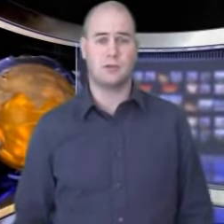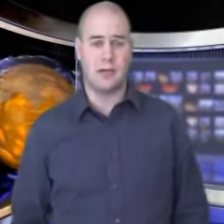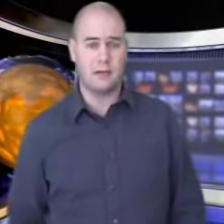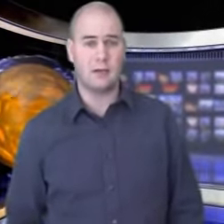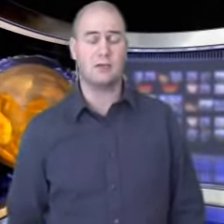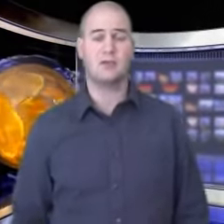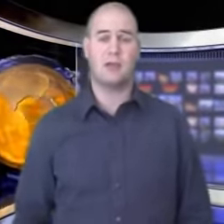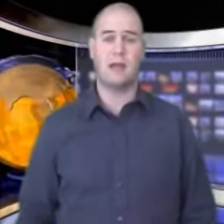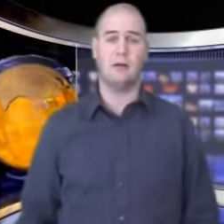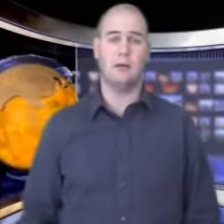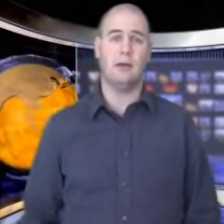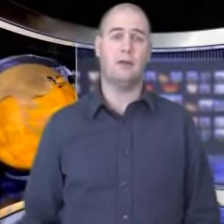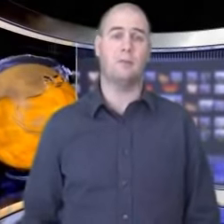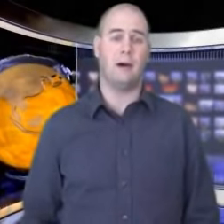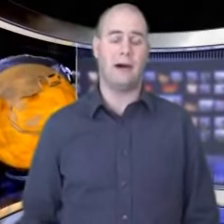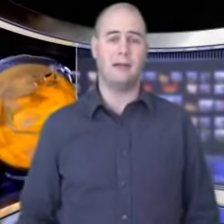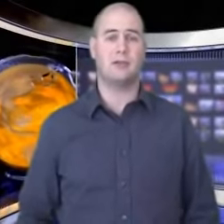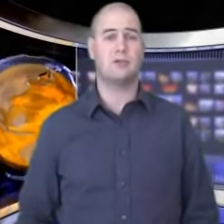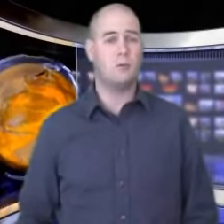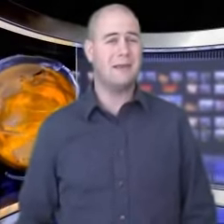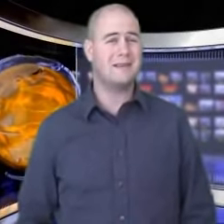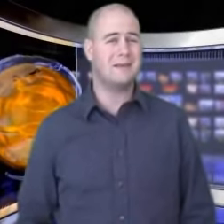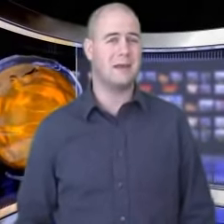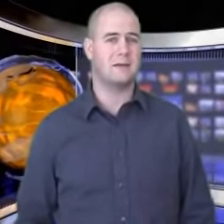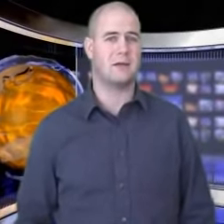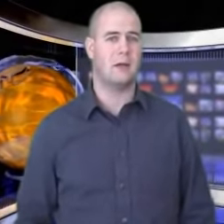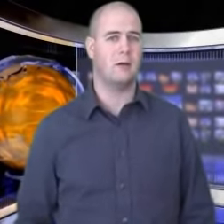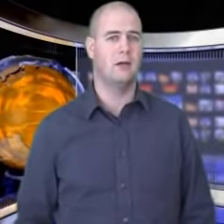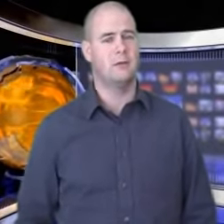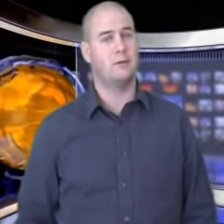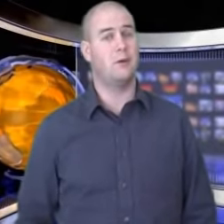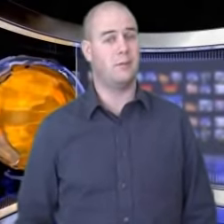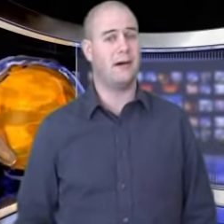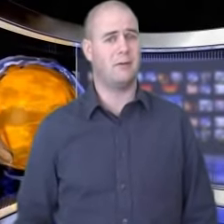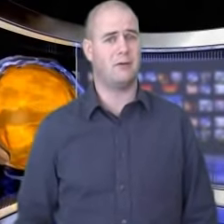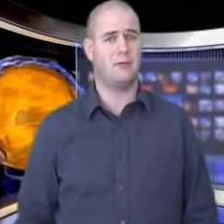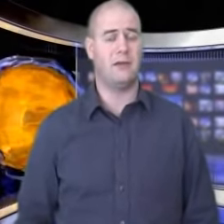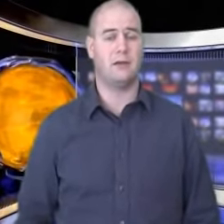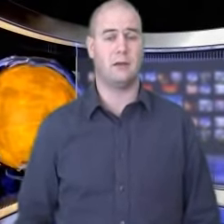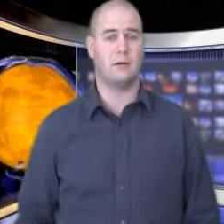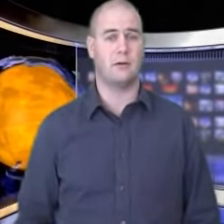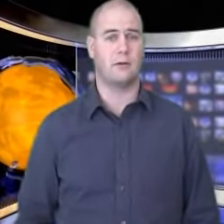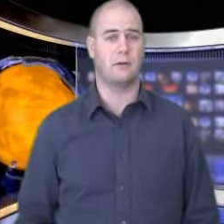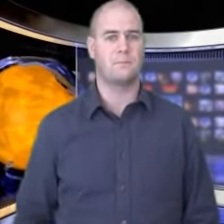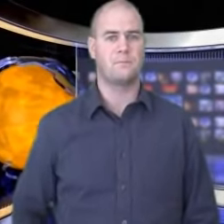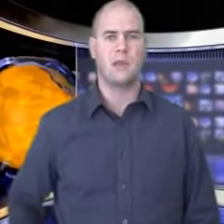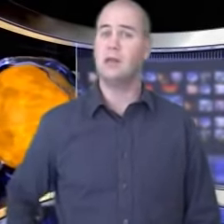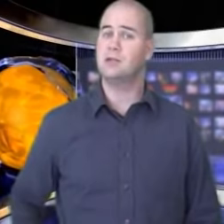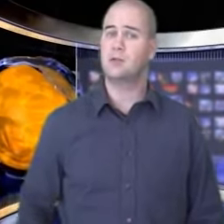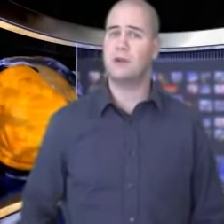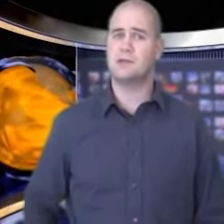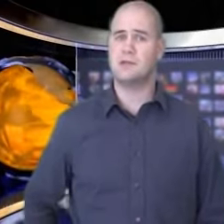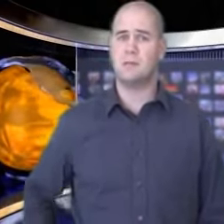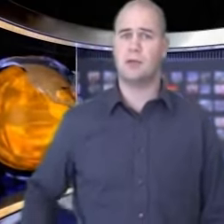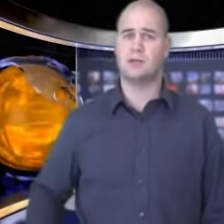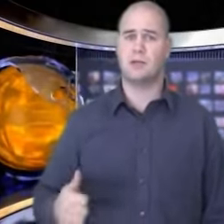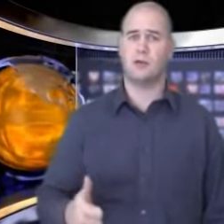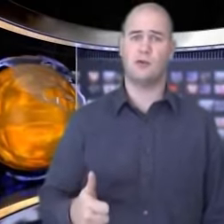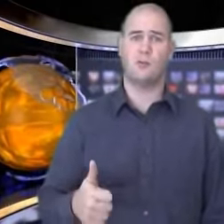stand on a scale and your body squeezes that scale between the bottom of your feet and the earth. And it squeezes it because the earth pulls